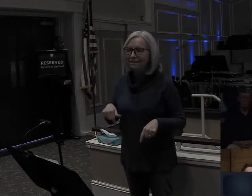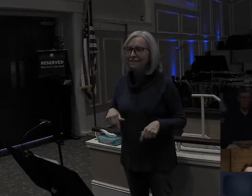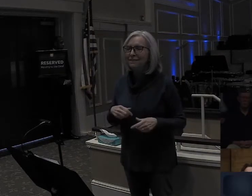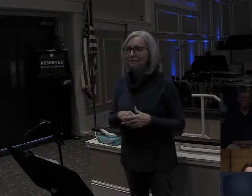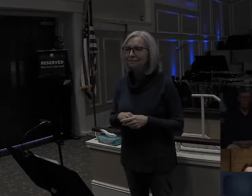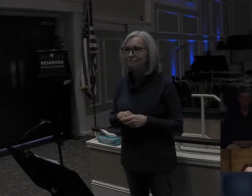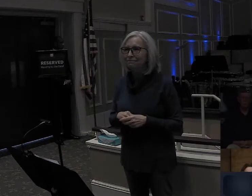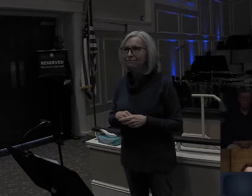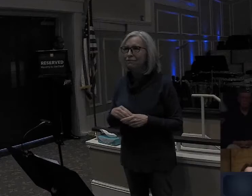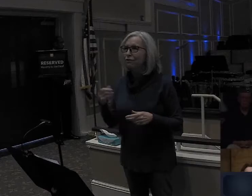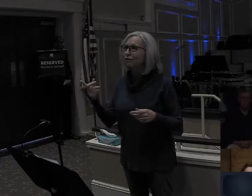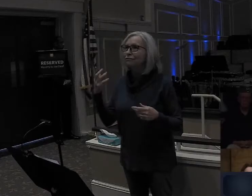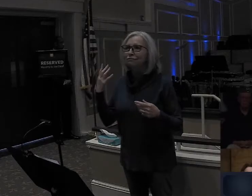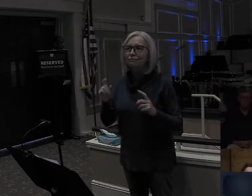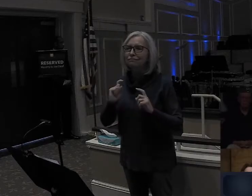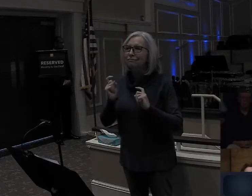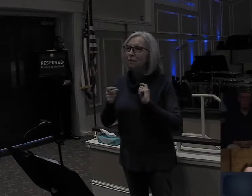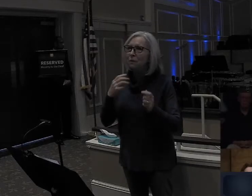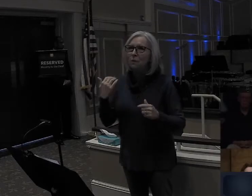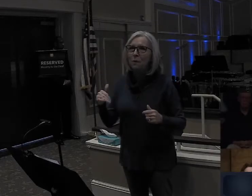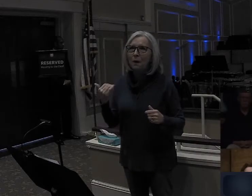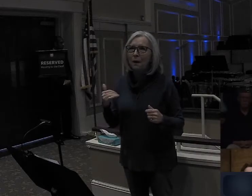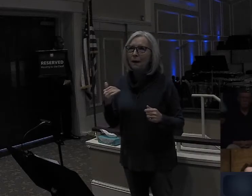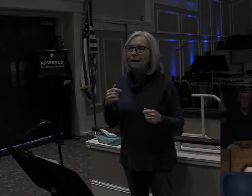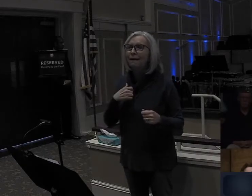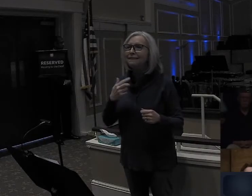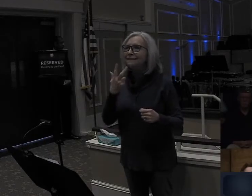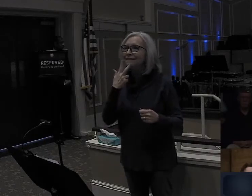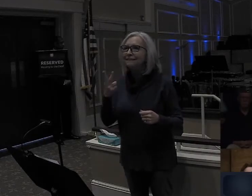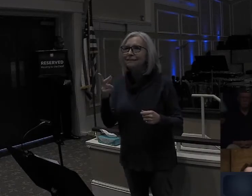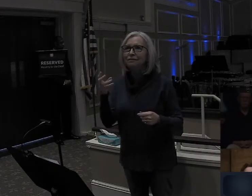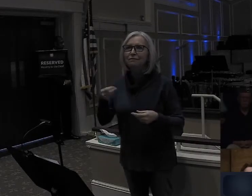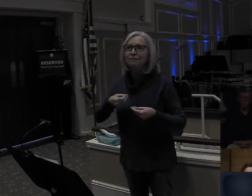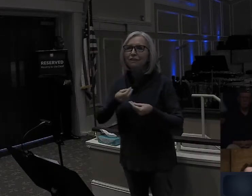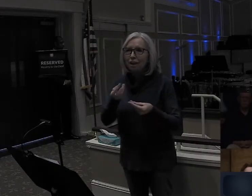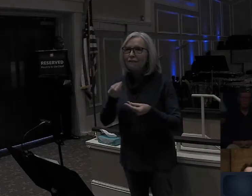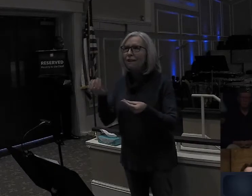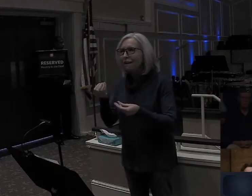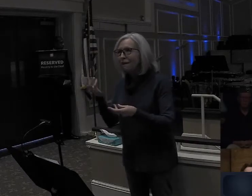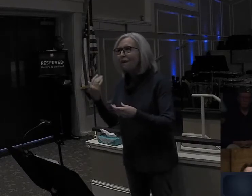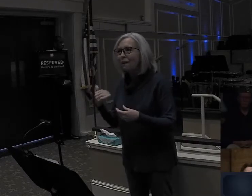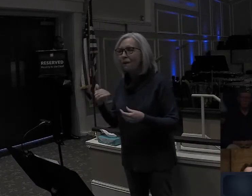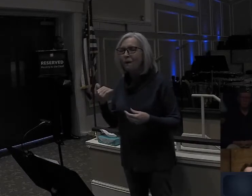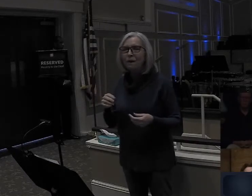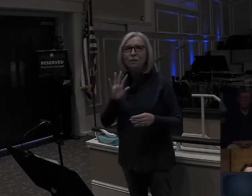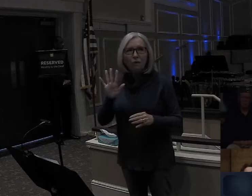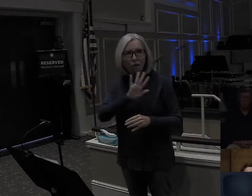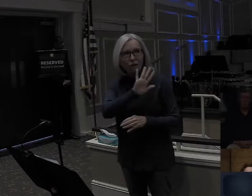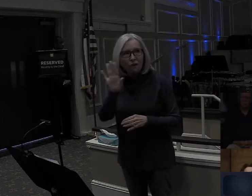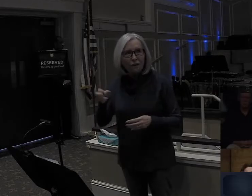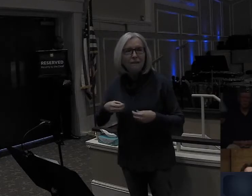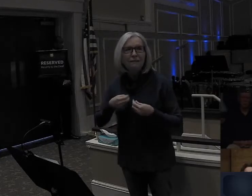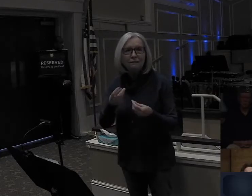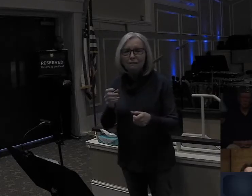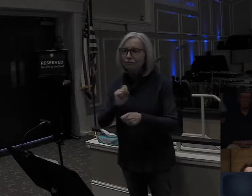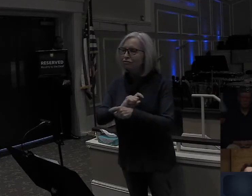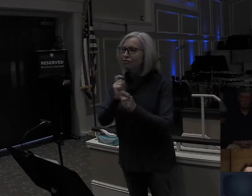generous, and I don't have to go far to see the generosity of this church, but your giving is changing